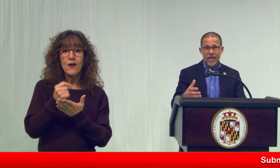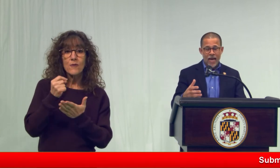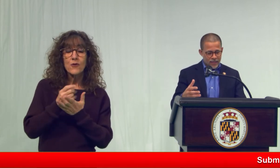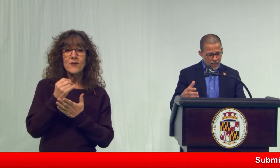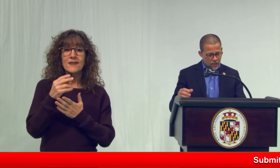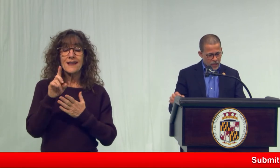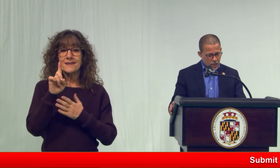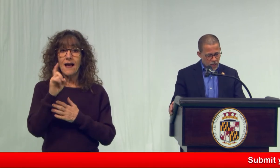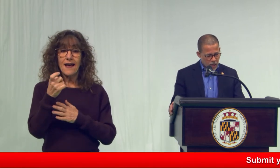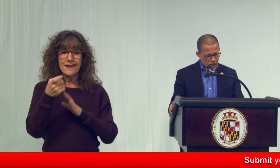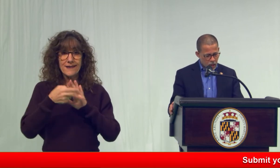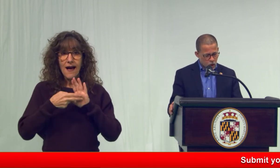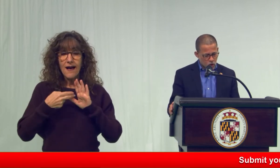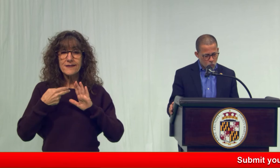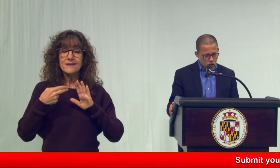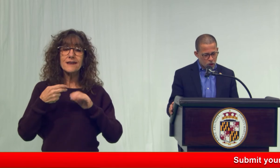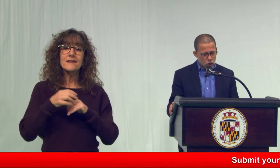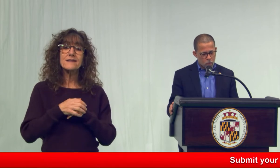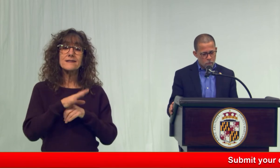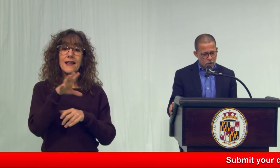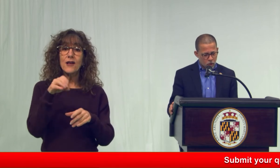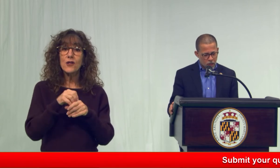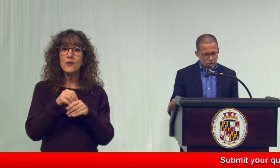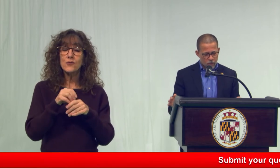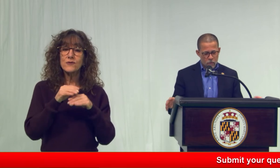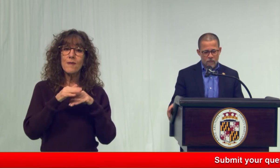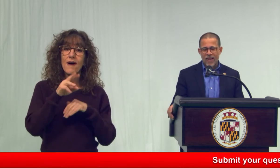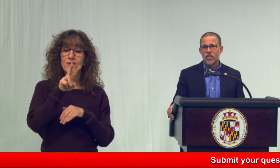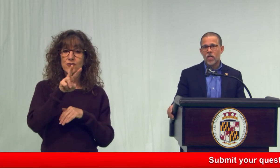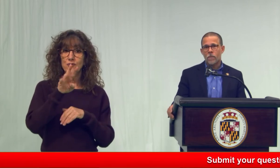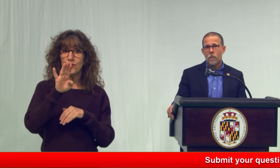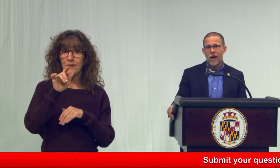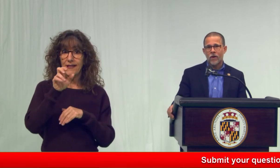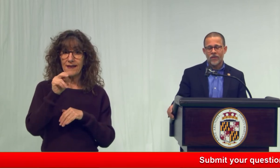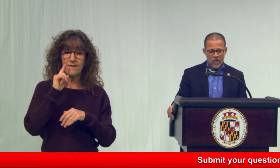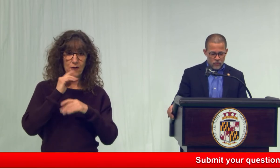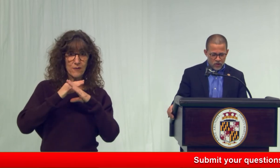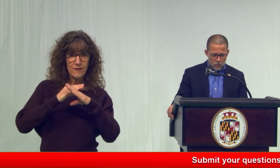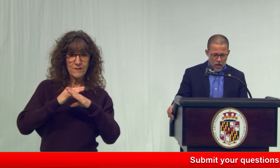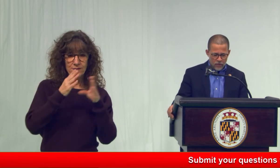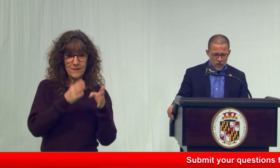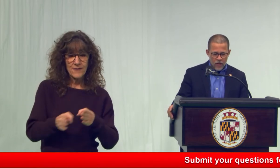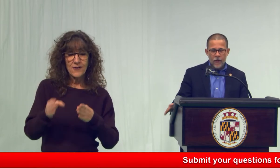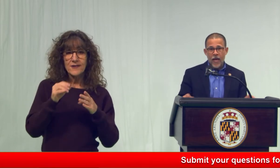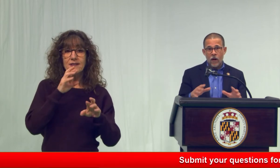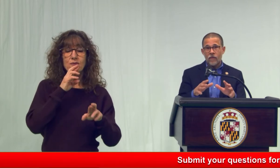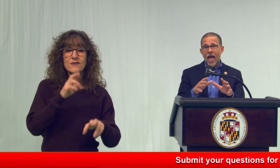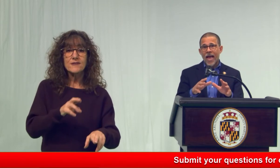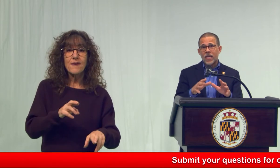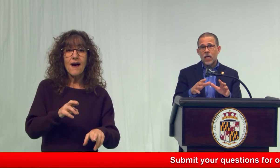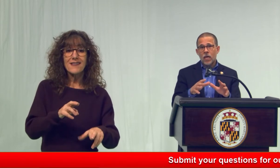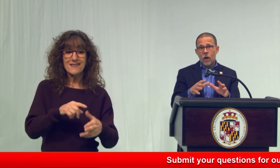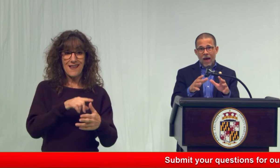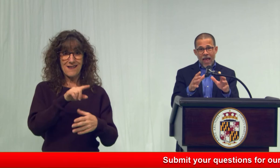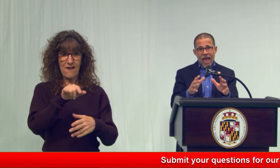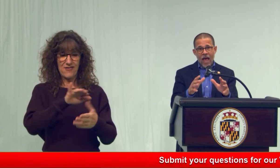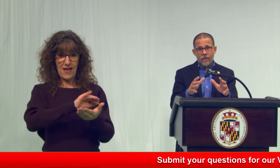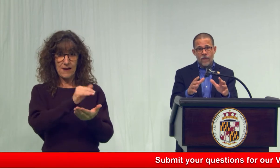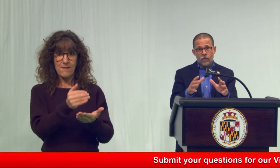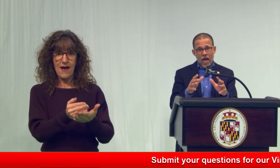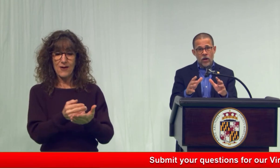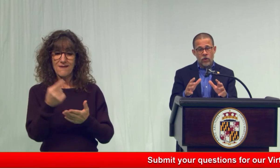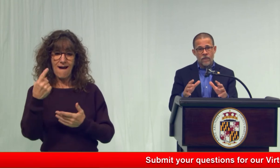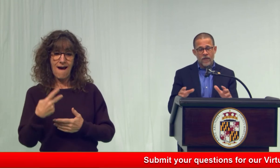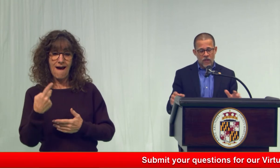and diagnostics. It includes more than $2 billion for prevention, preparedness, and response. And of that, about